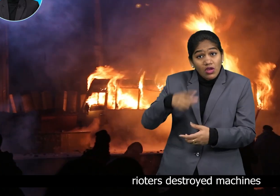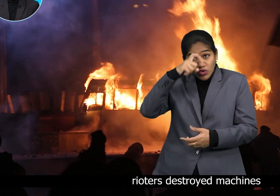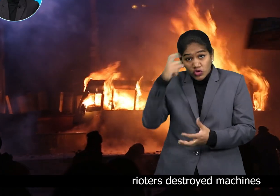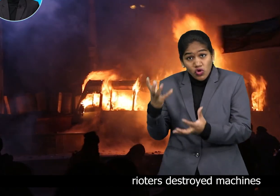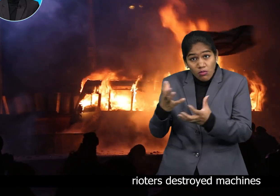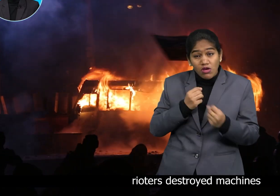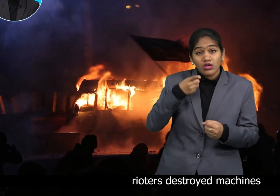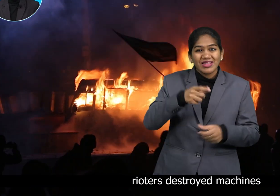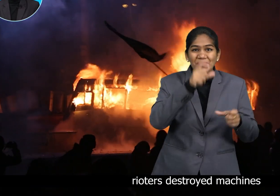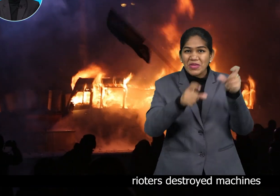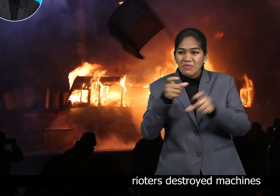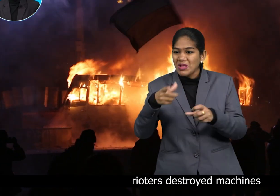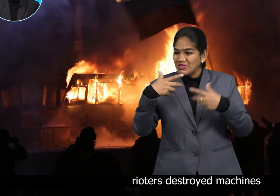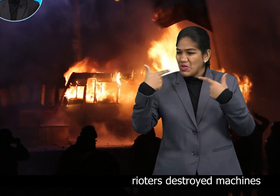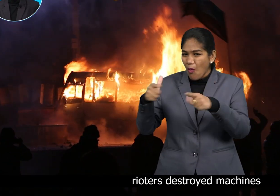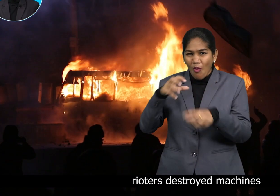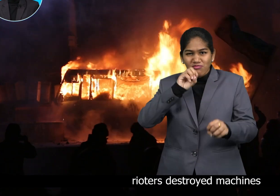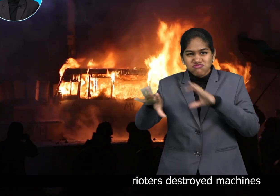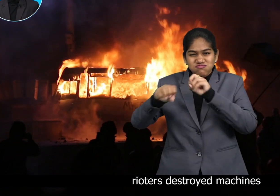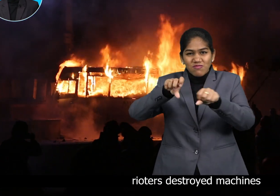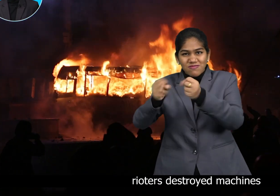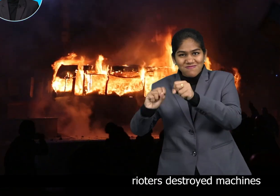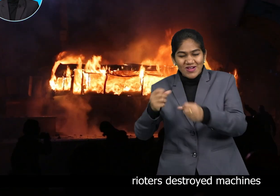rioters destroyed machines,